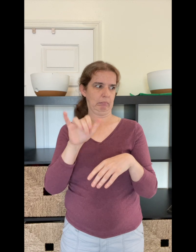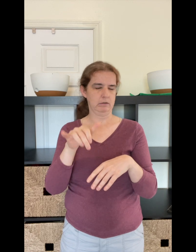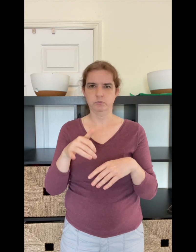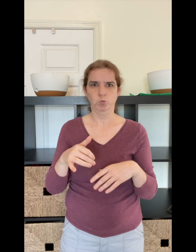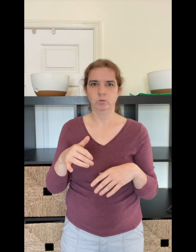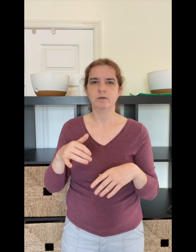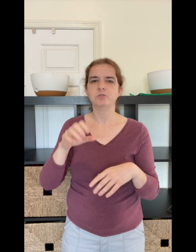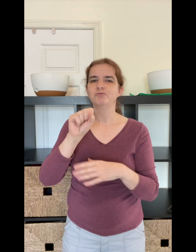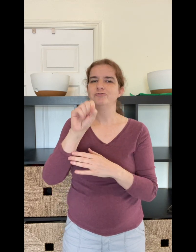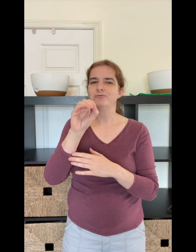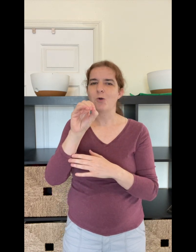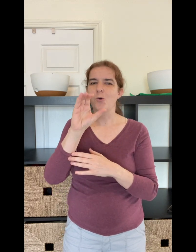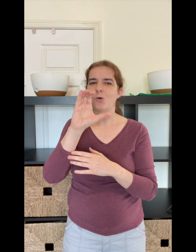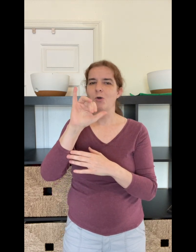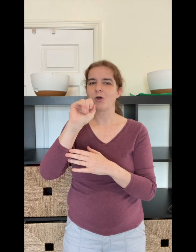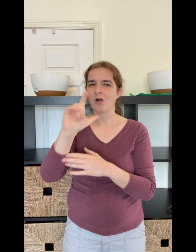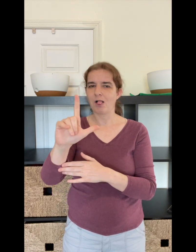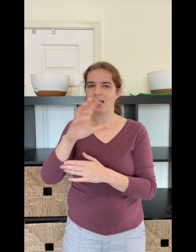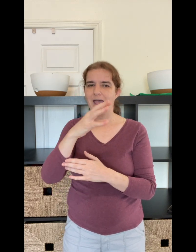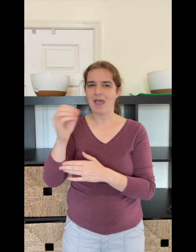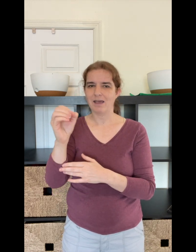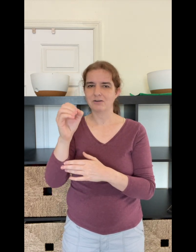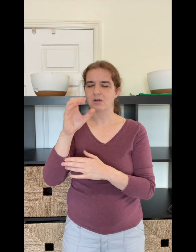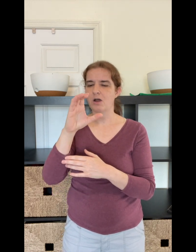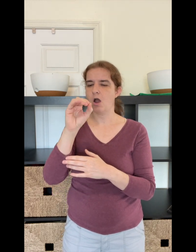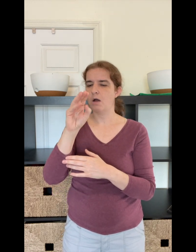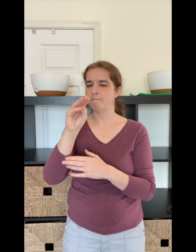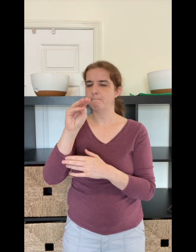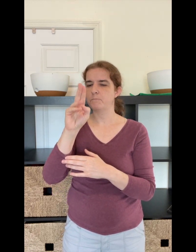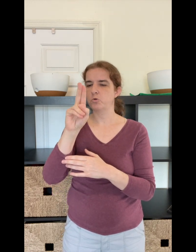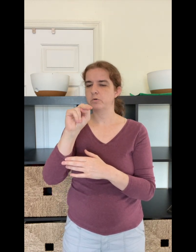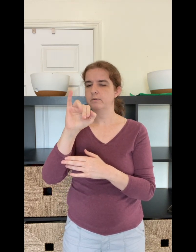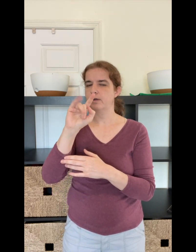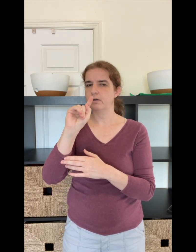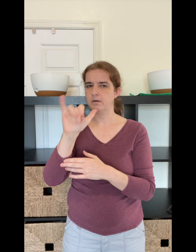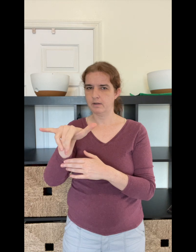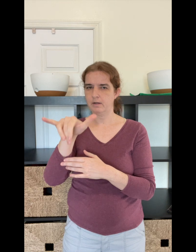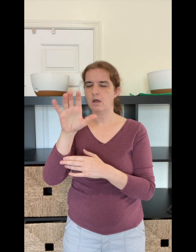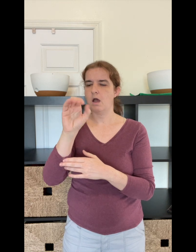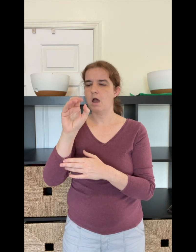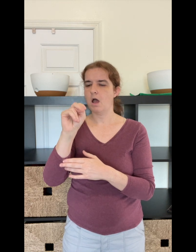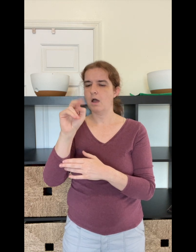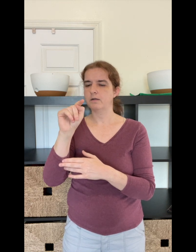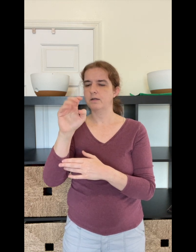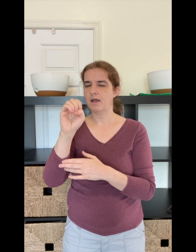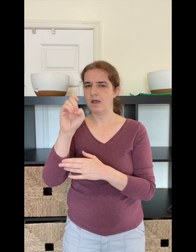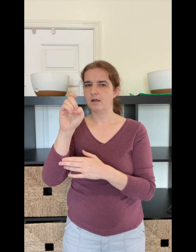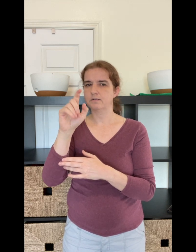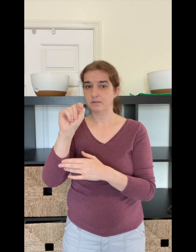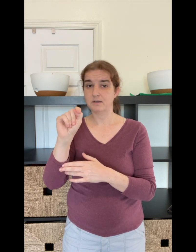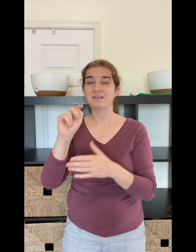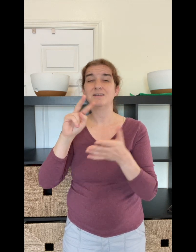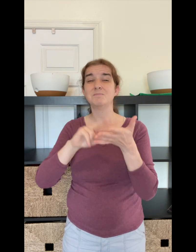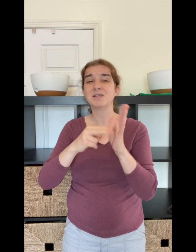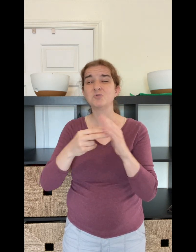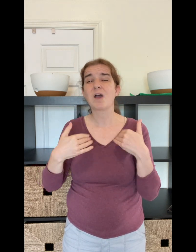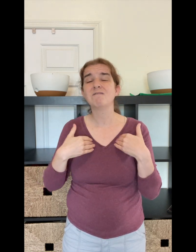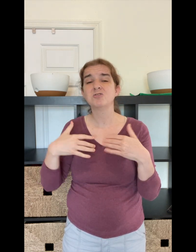and community context. Whoa, okay, social and community context. What does that